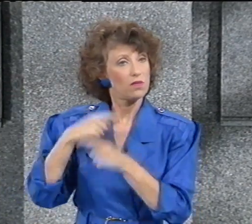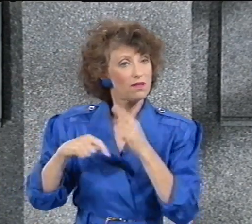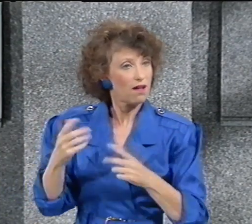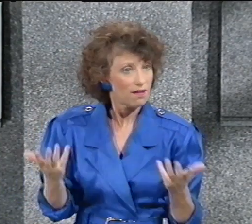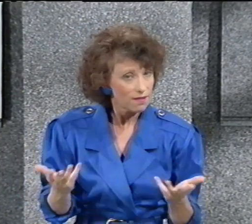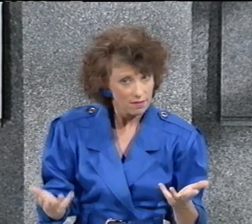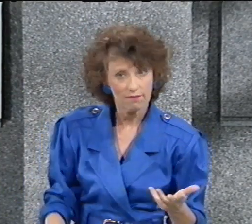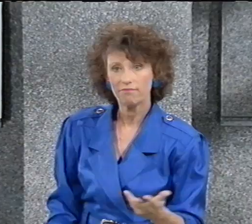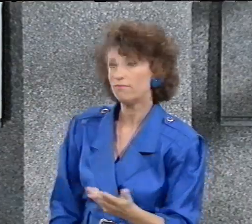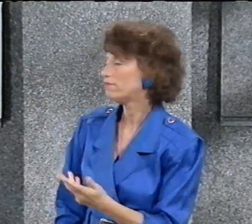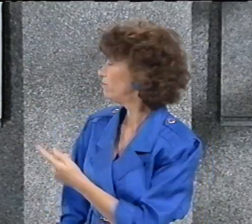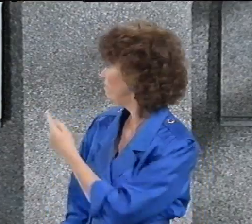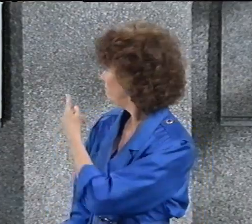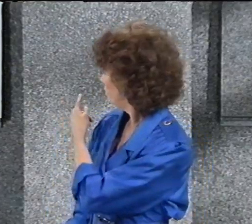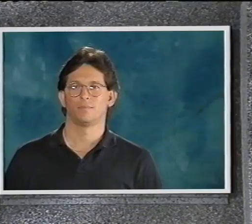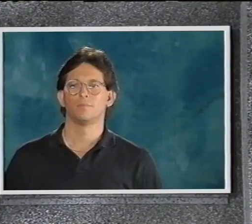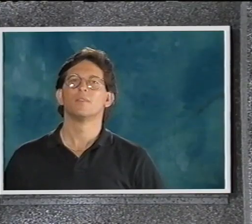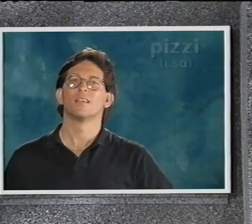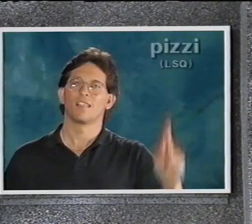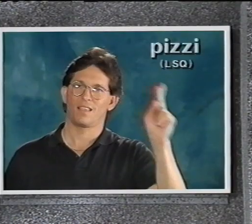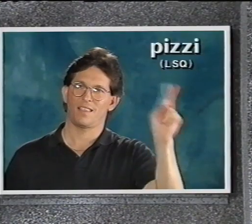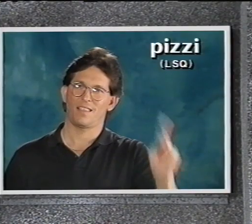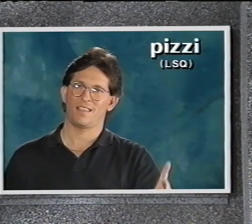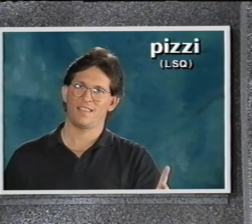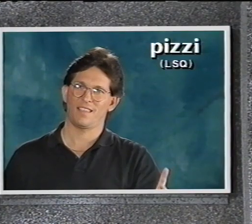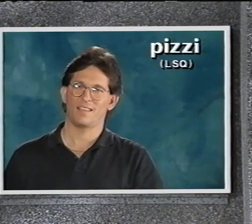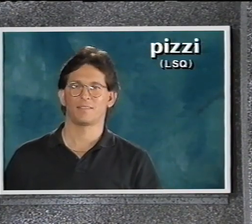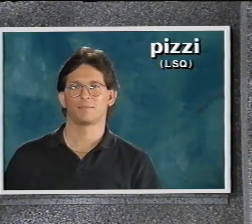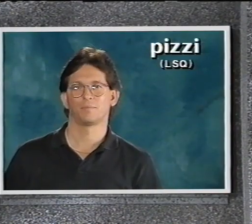which is pizzi, P-I-Z-Z-I.